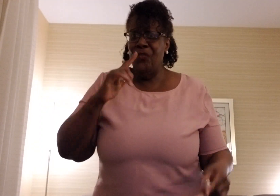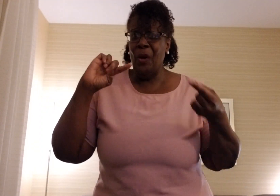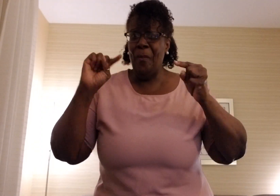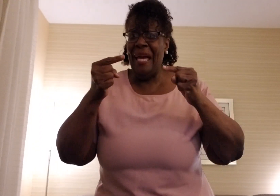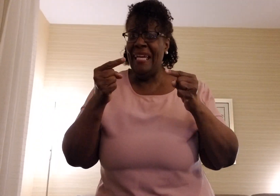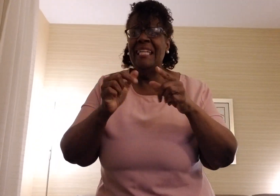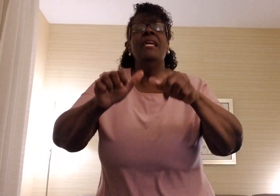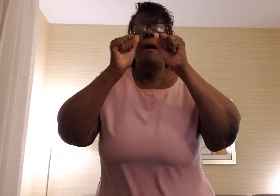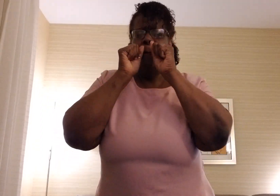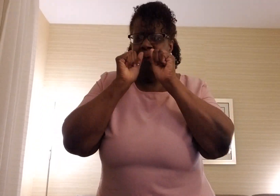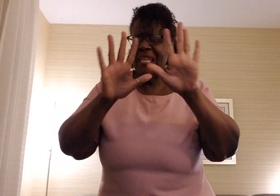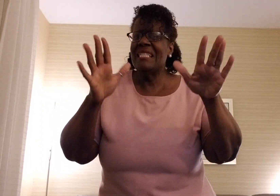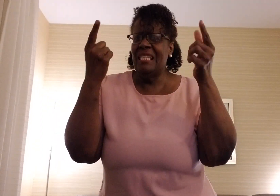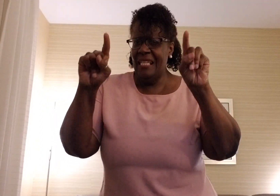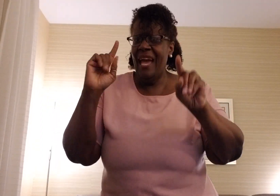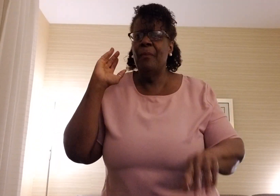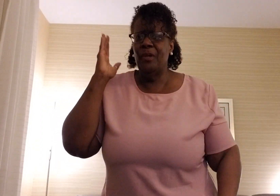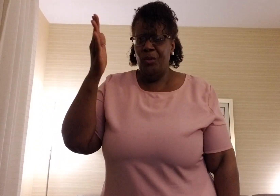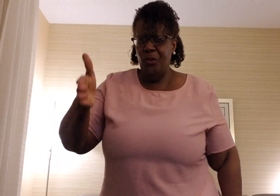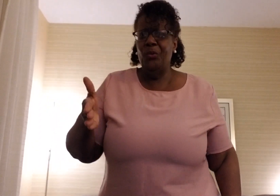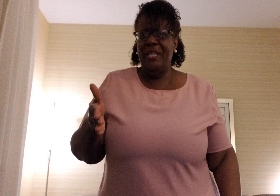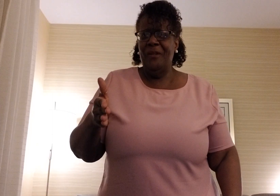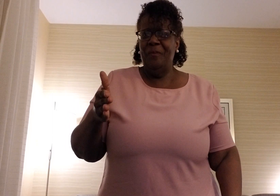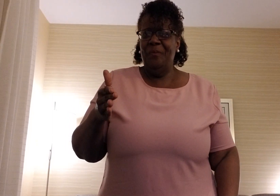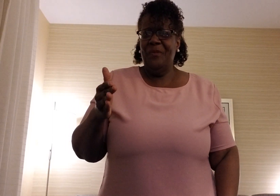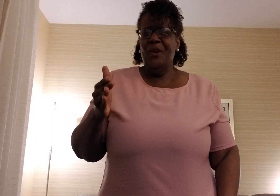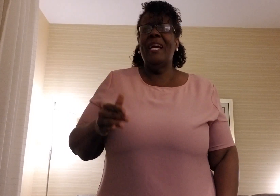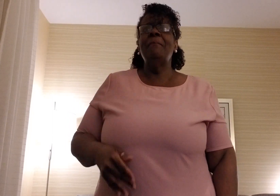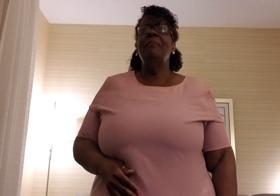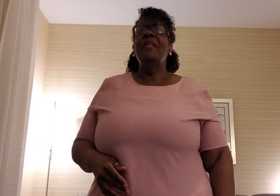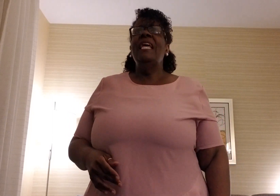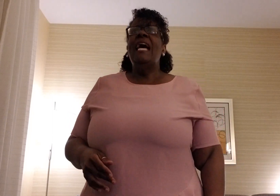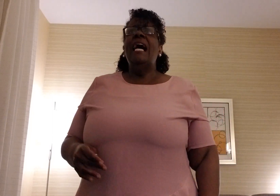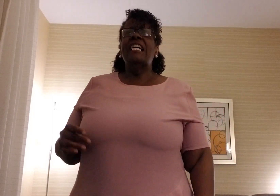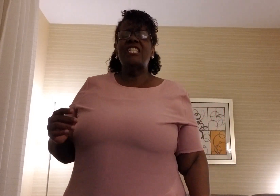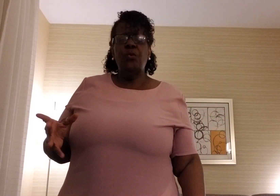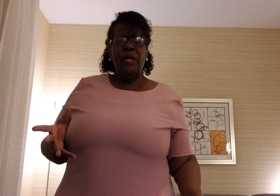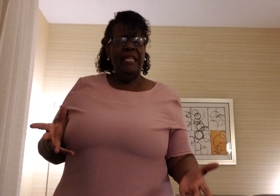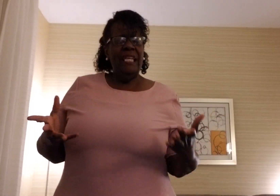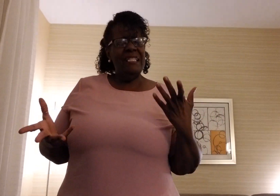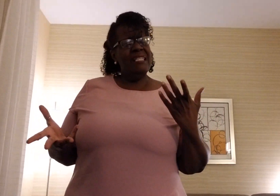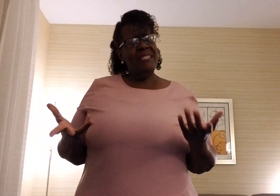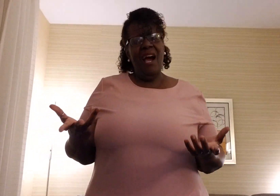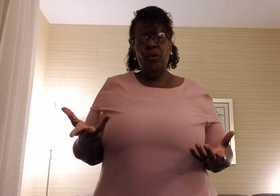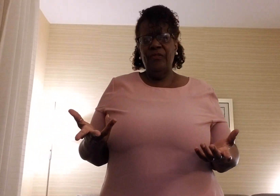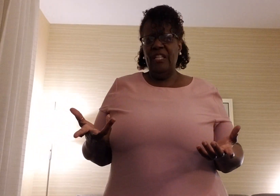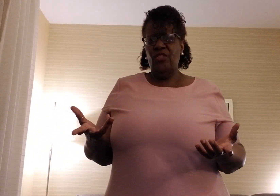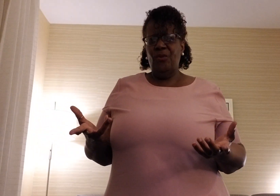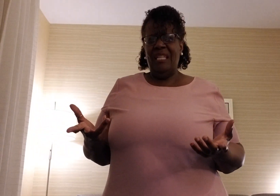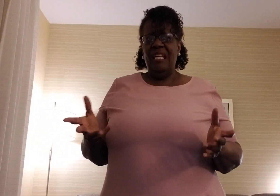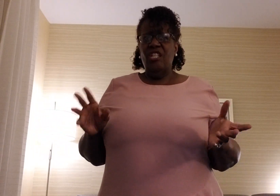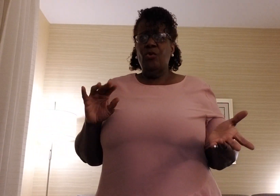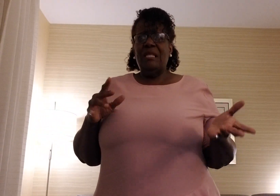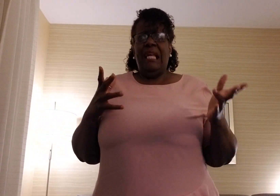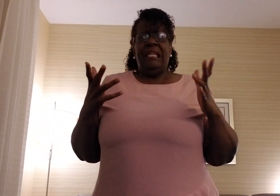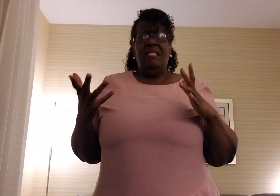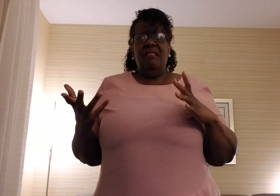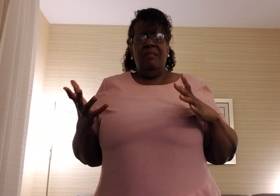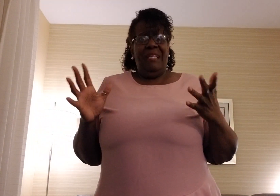feel pain, blessing happen will. Okay? A sweet and sour victory. So it's like it's kind